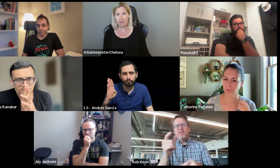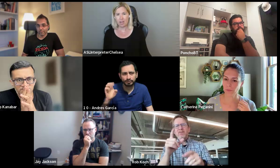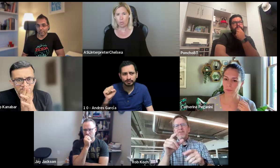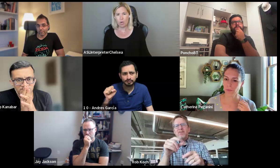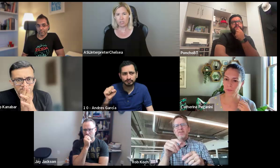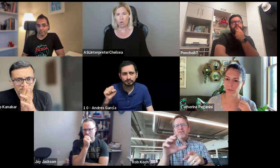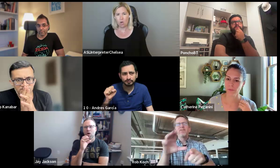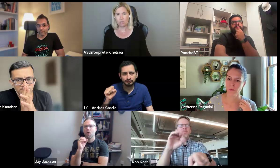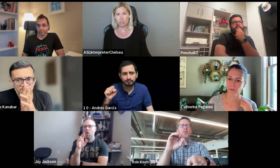I forget what it's called,